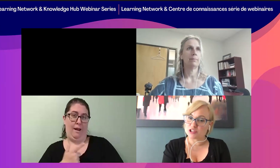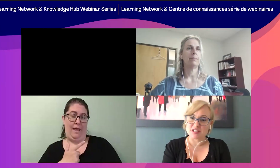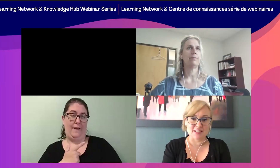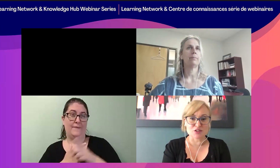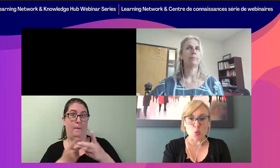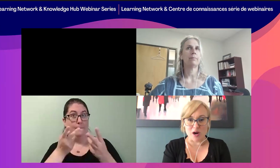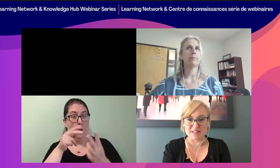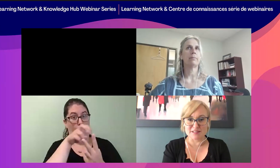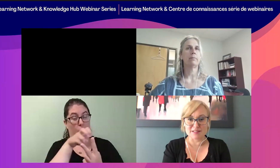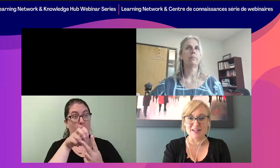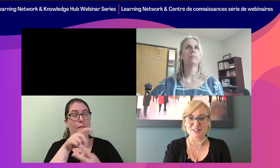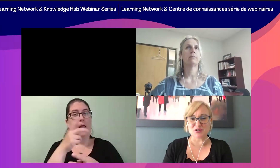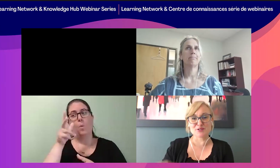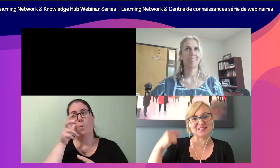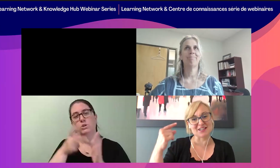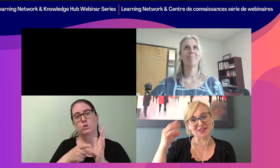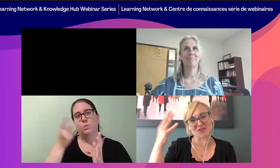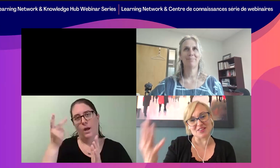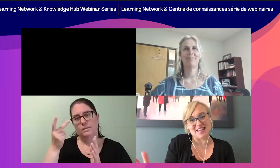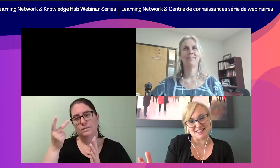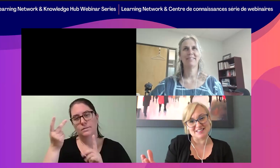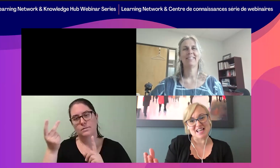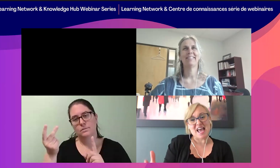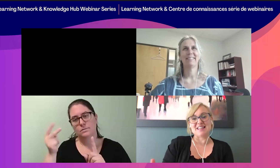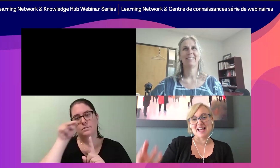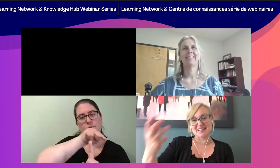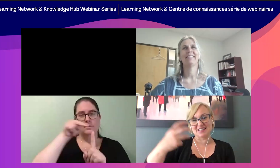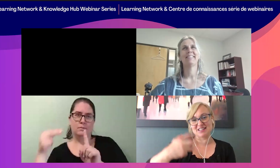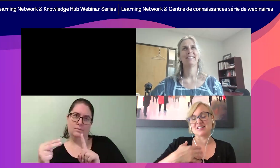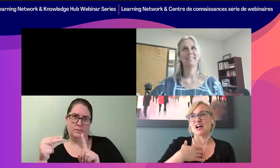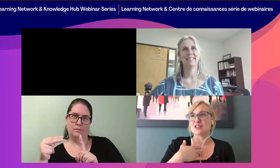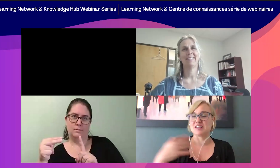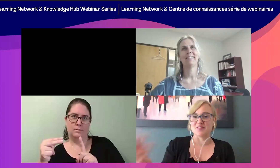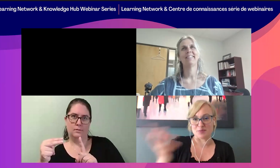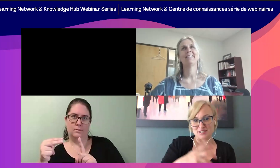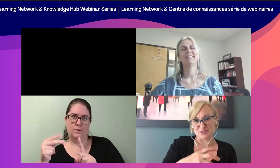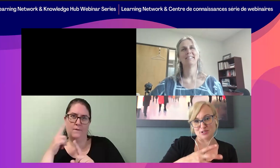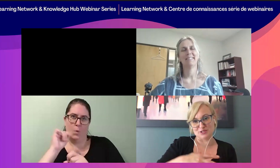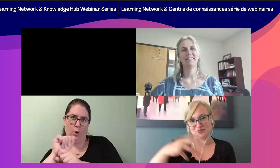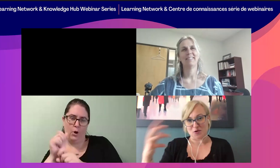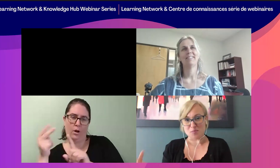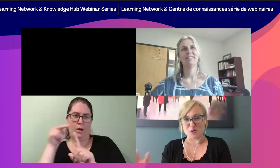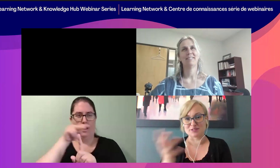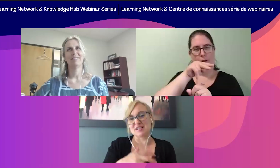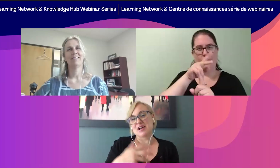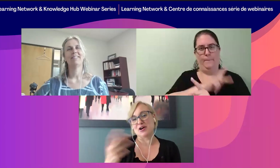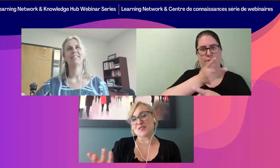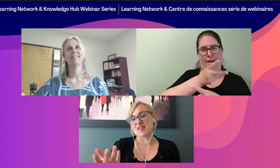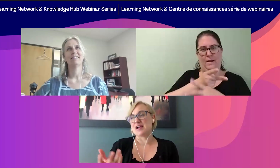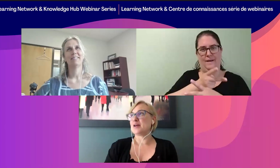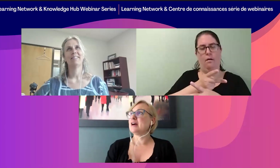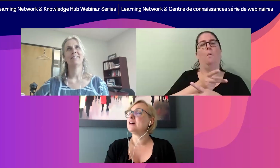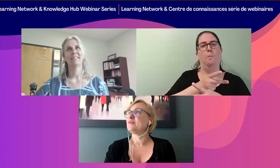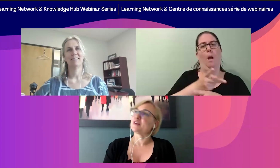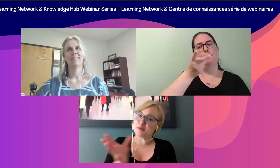that they watched it twice using a different lens and that all of the information was good for both